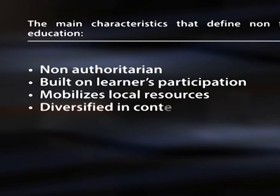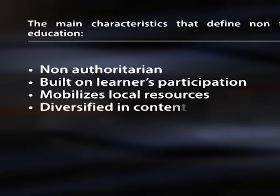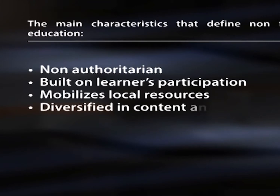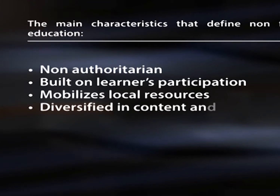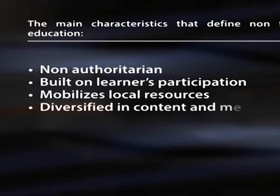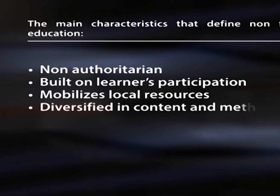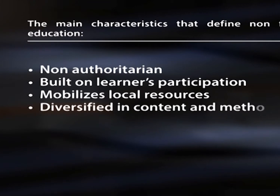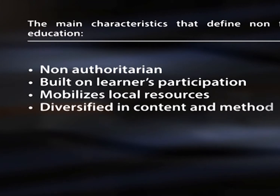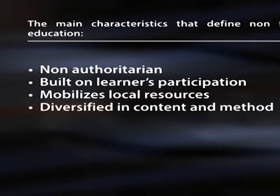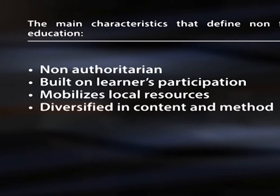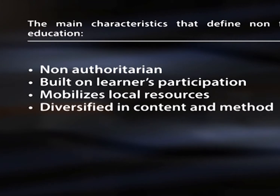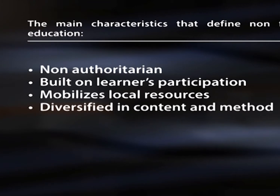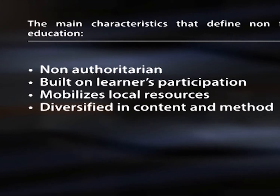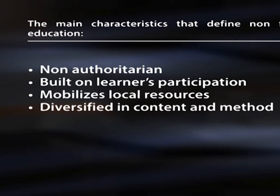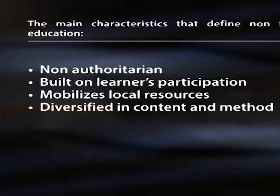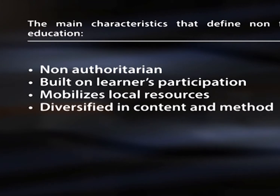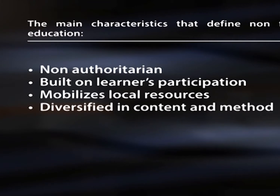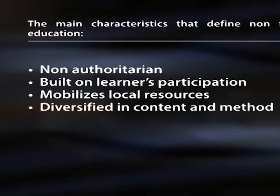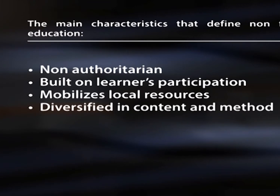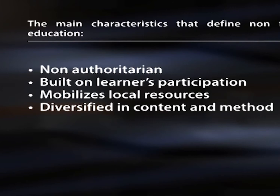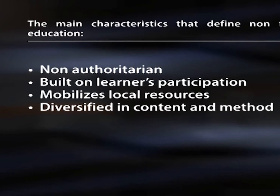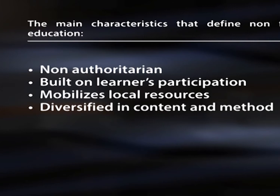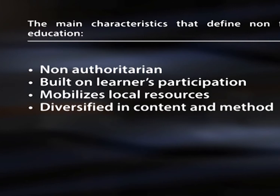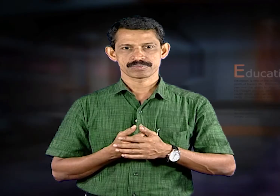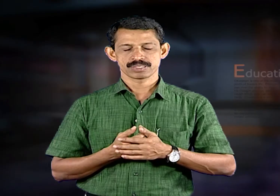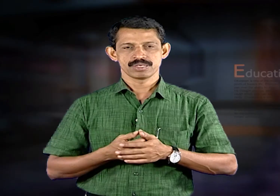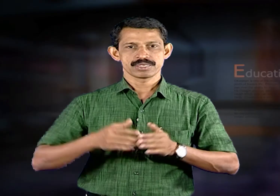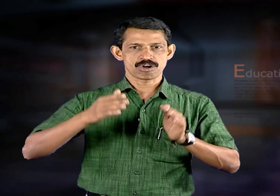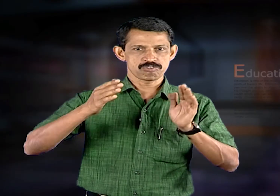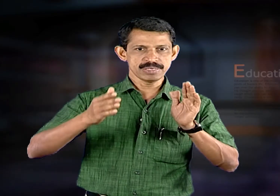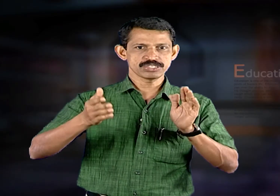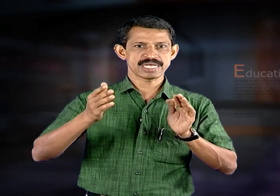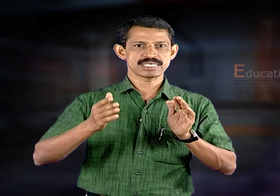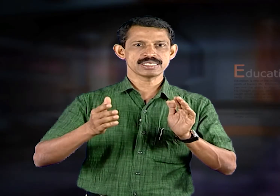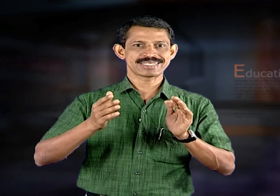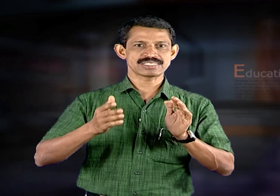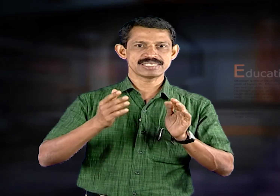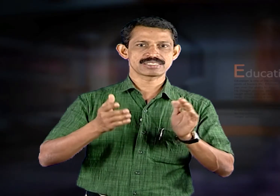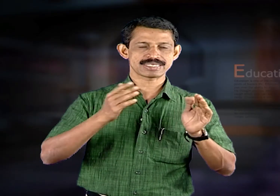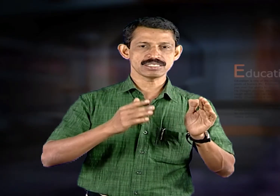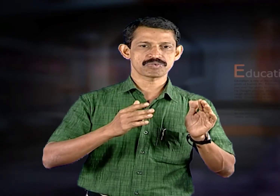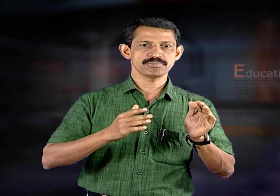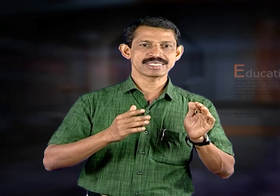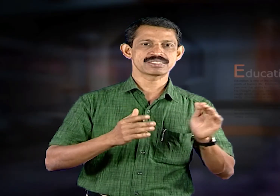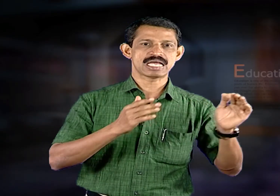in content and method, etc. Non-formal education gets its strength from its